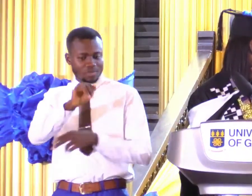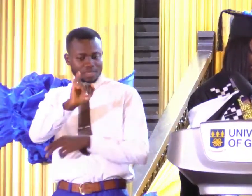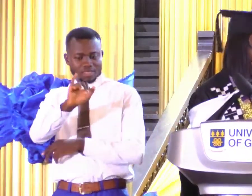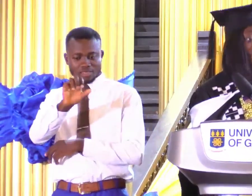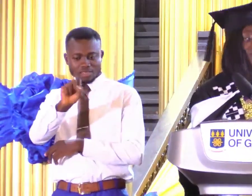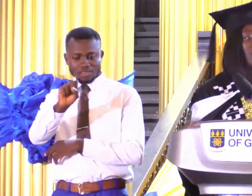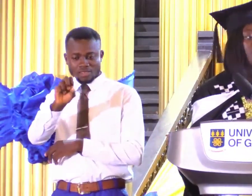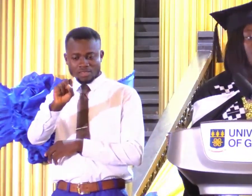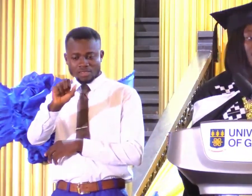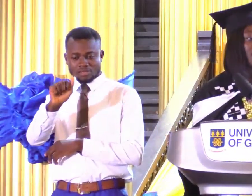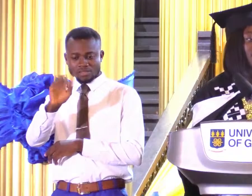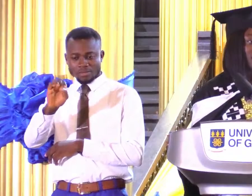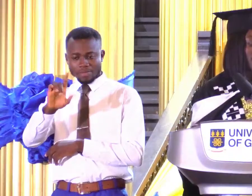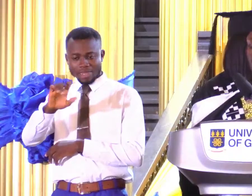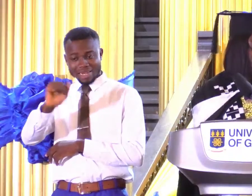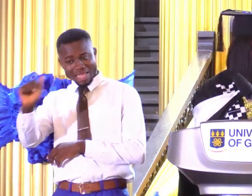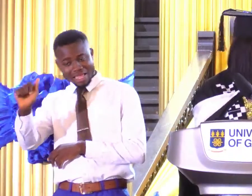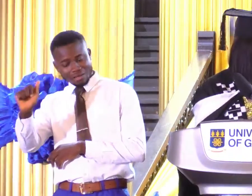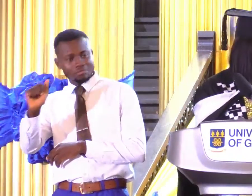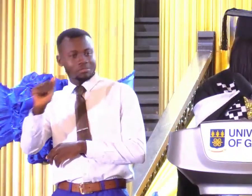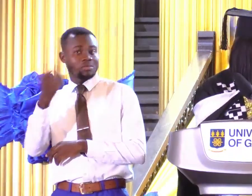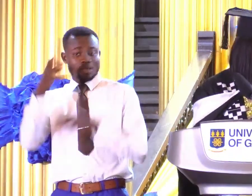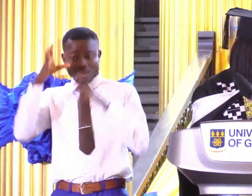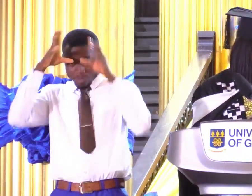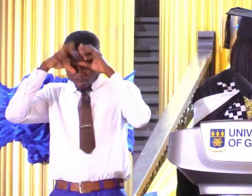of the Ghana Academy of Arts and Sciences.